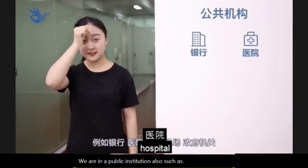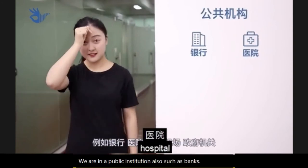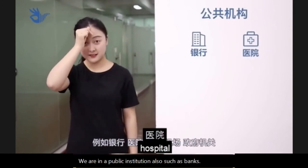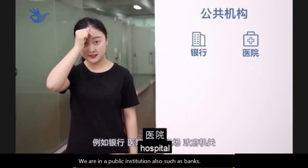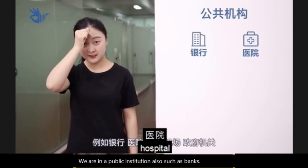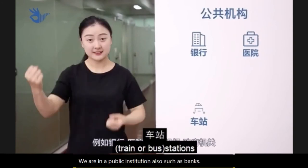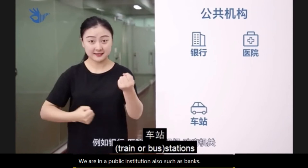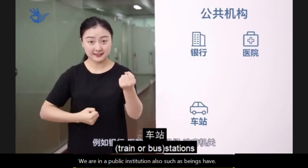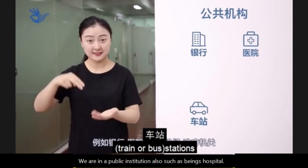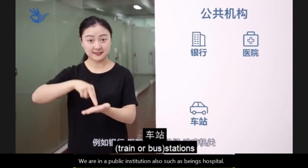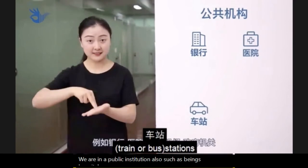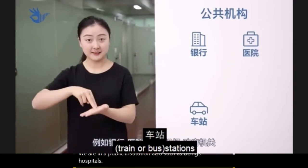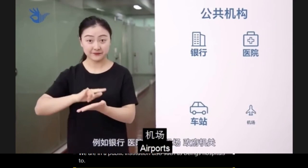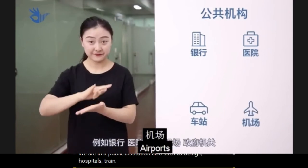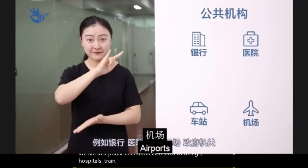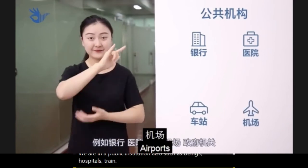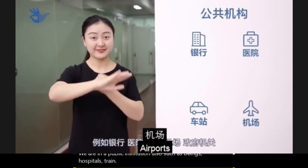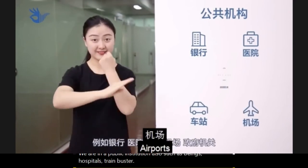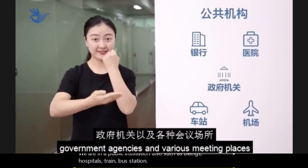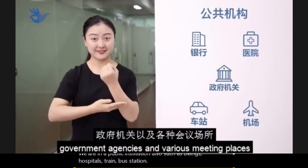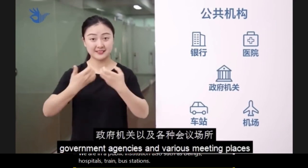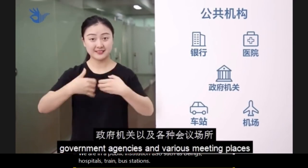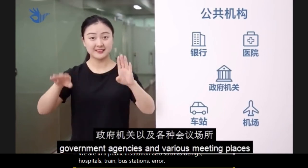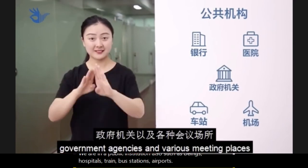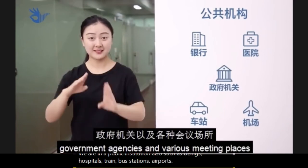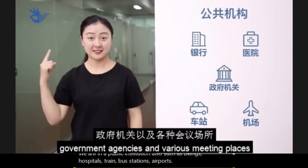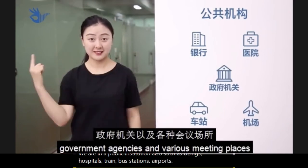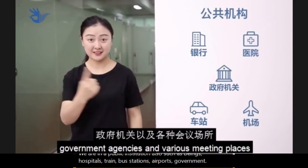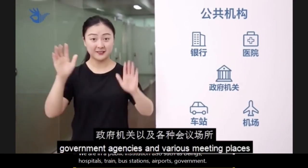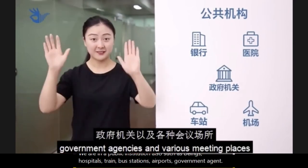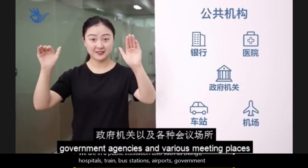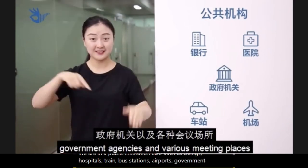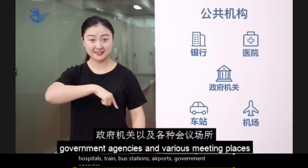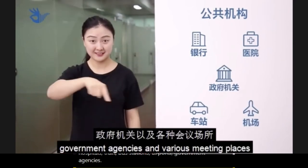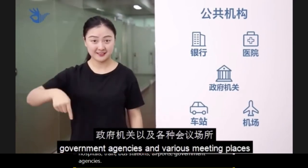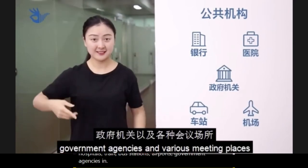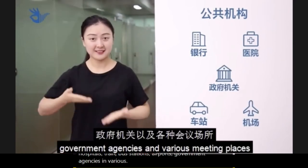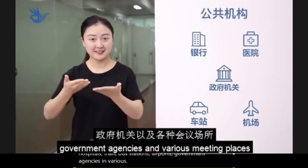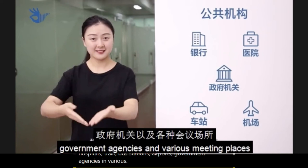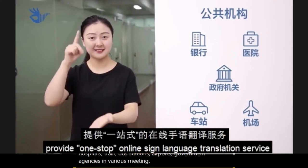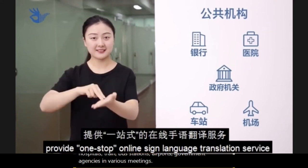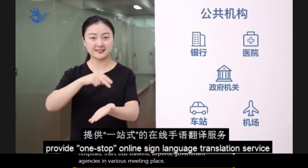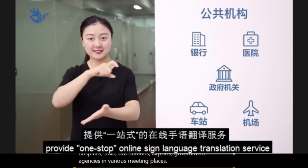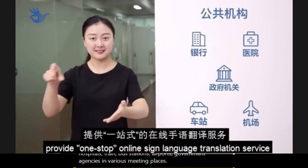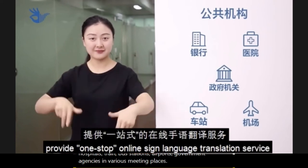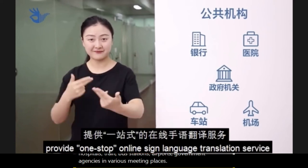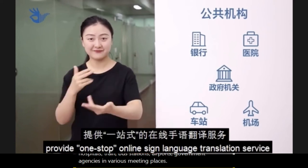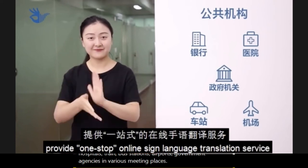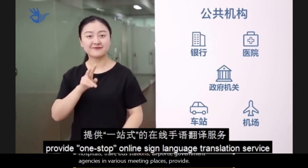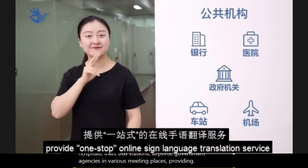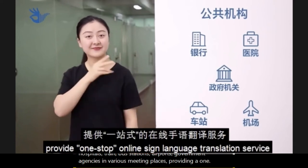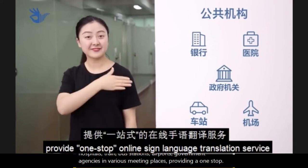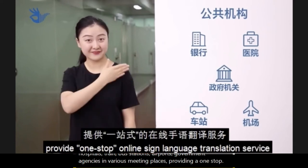banks, hospitals, train, bus stations, airports, government agencies, and various meeting places,